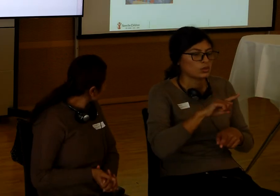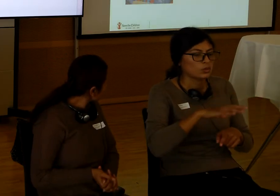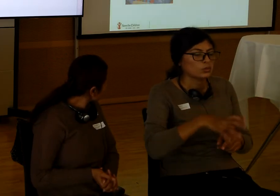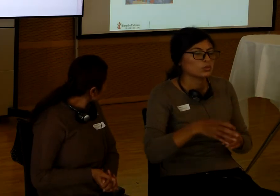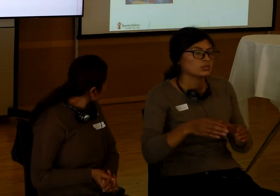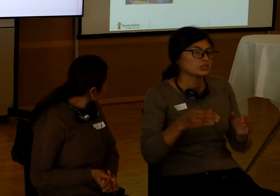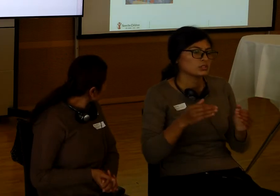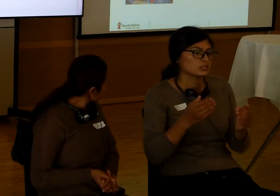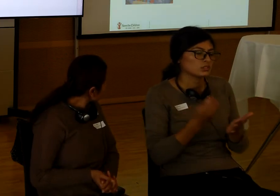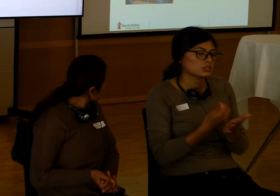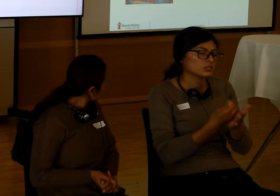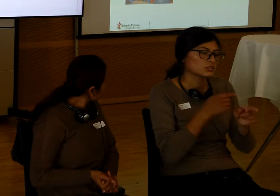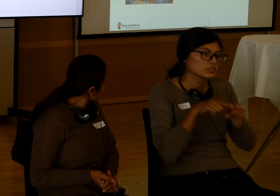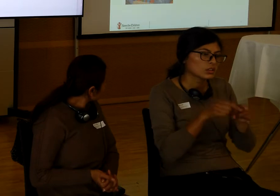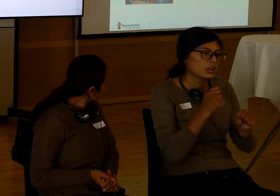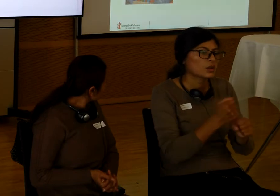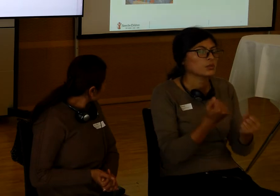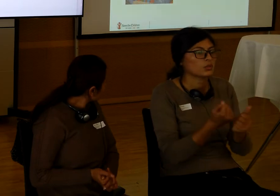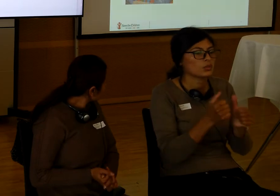large.